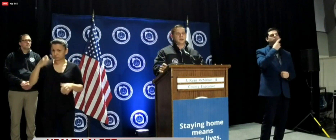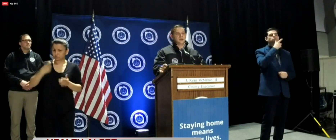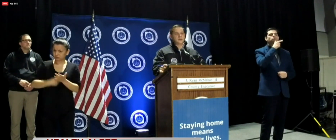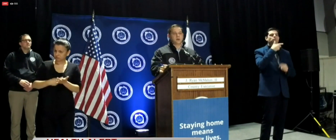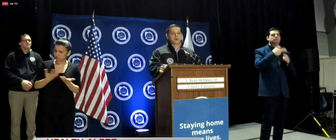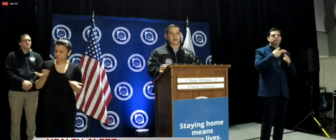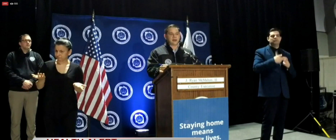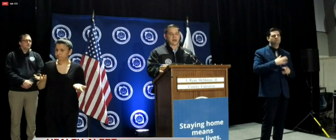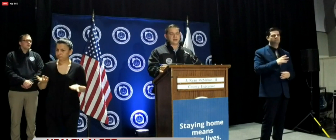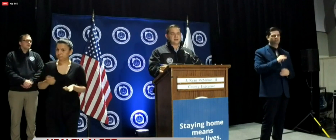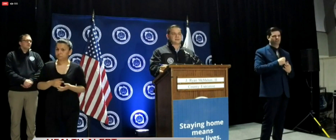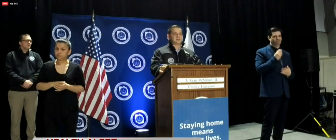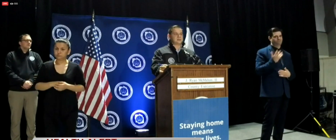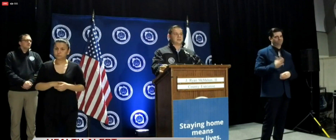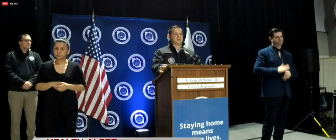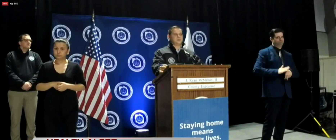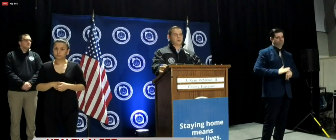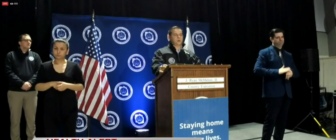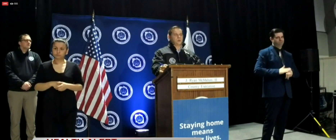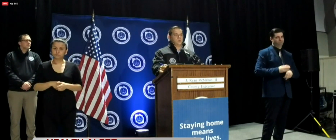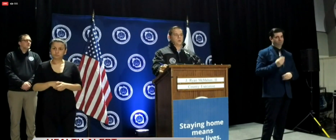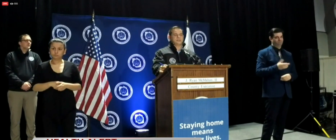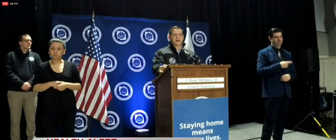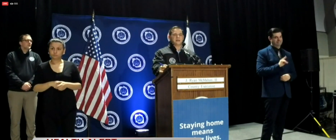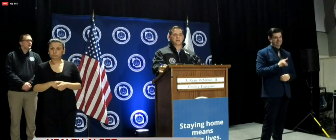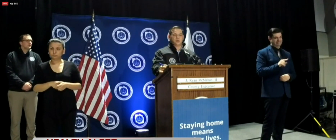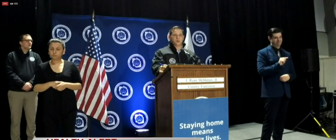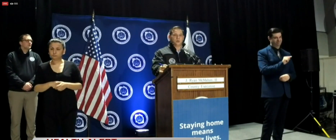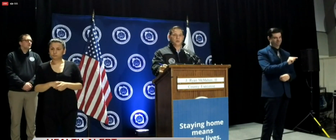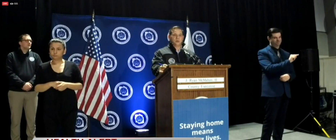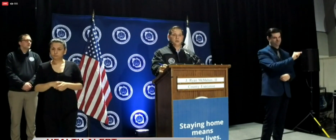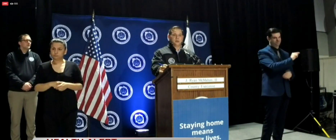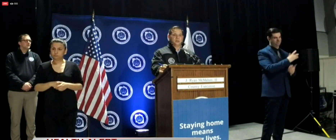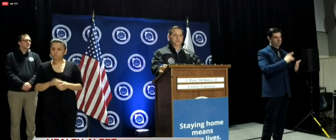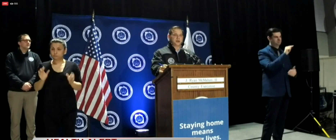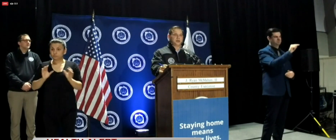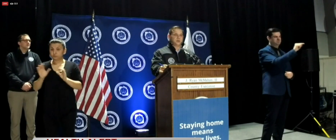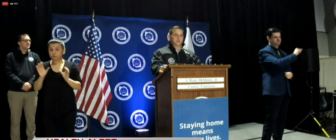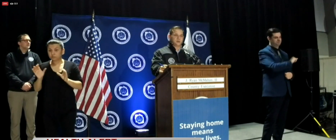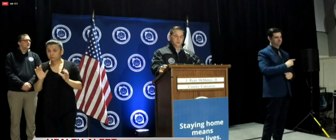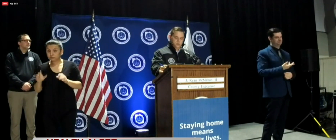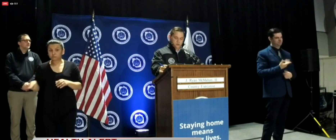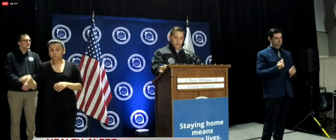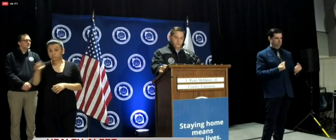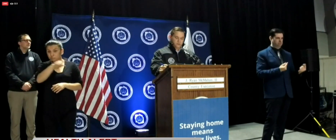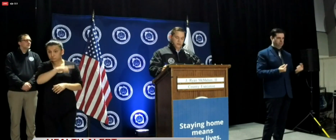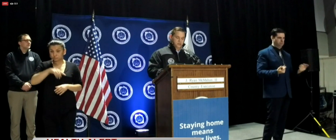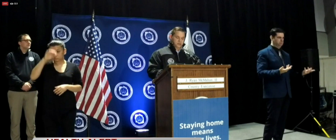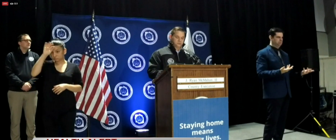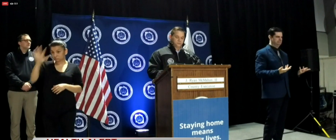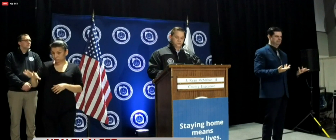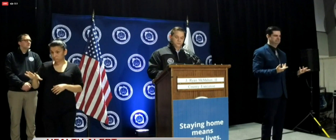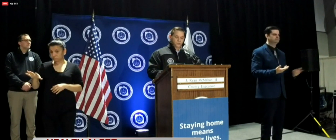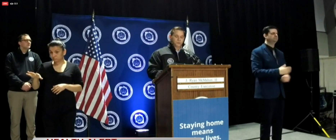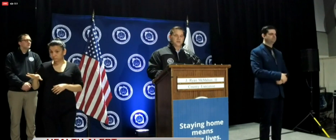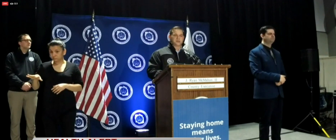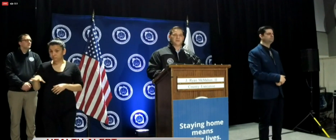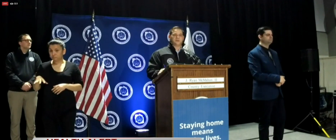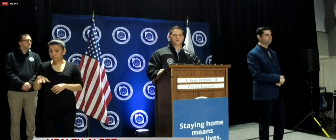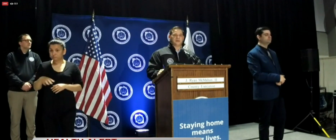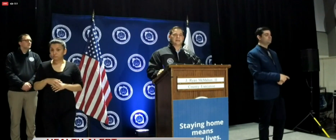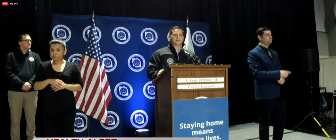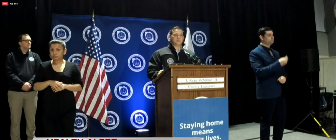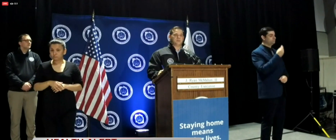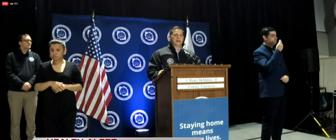thing. But I guess if we're telling you and sharing with you information based